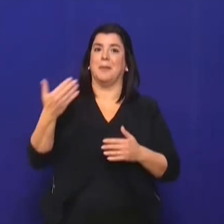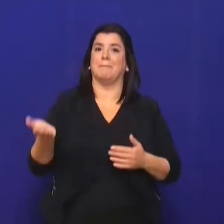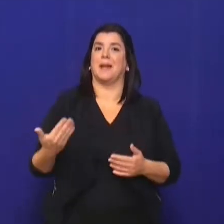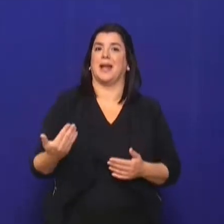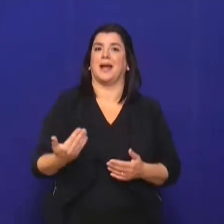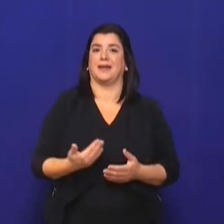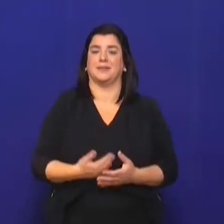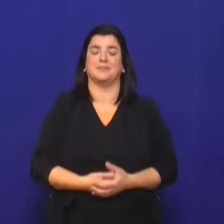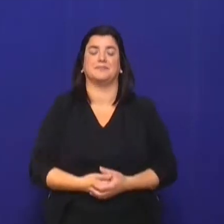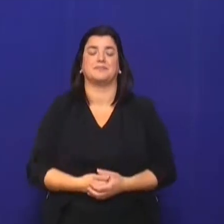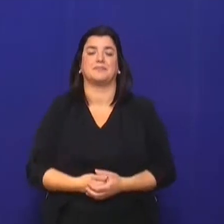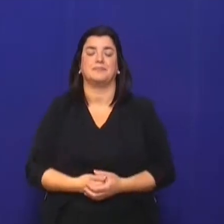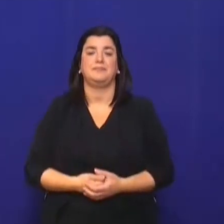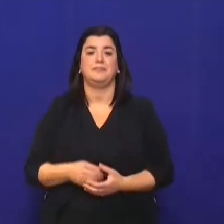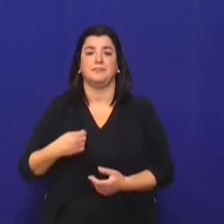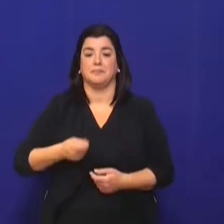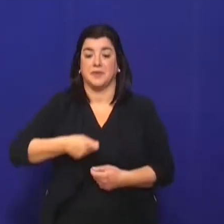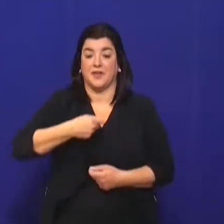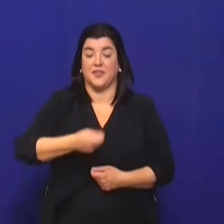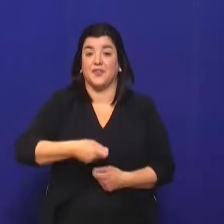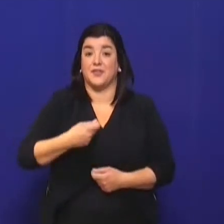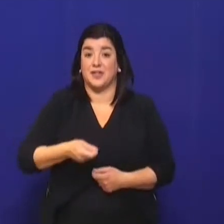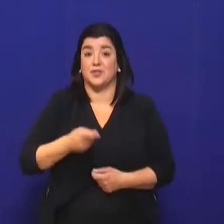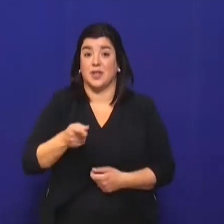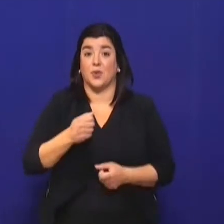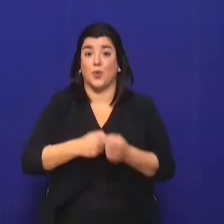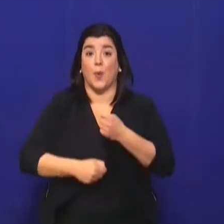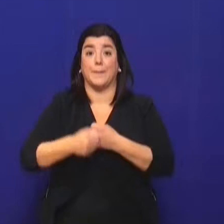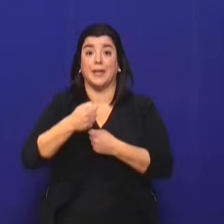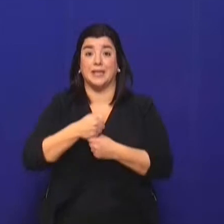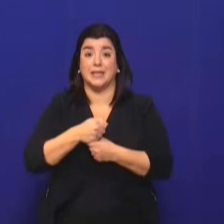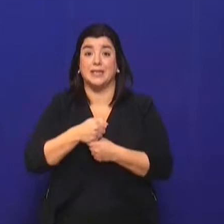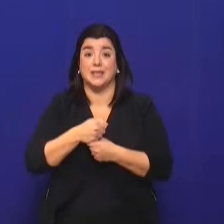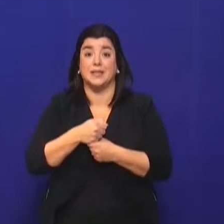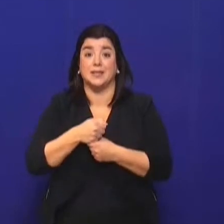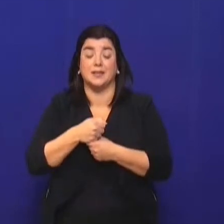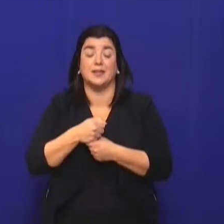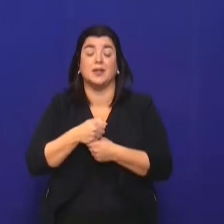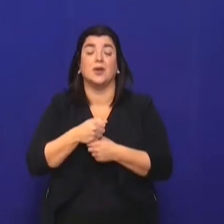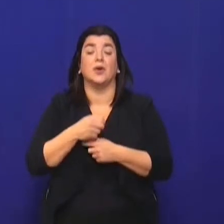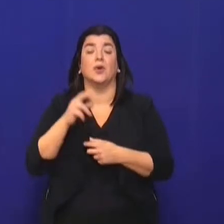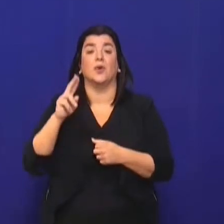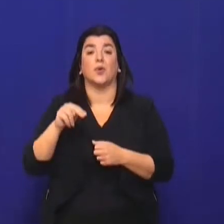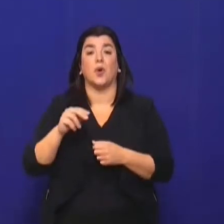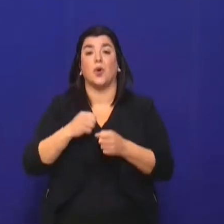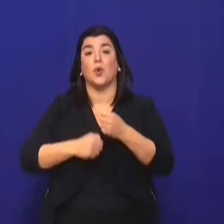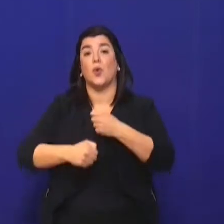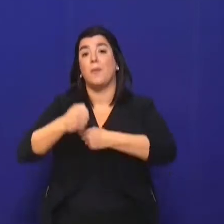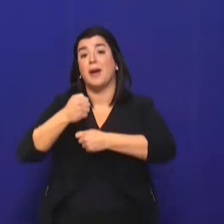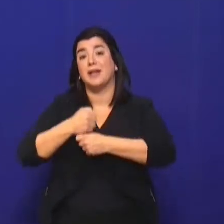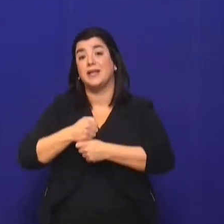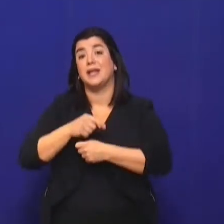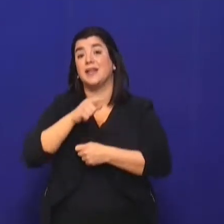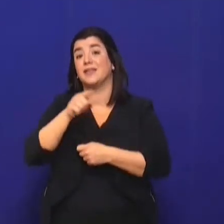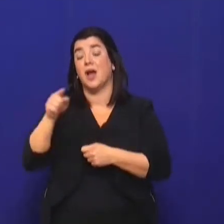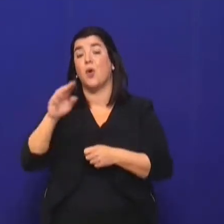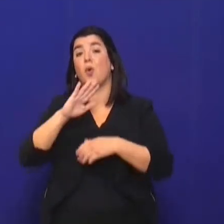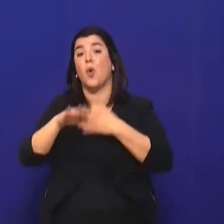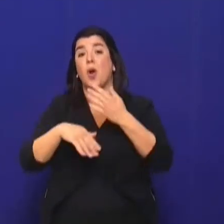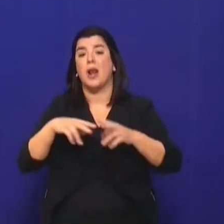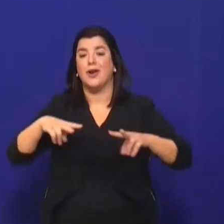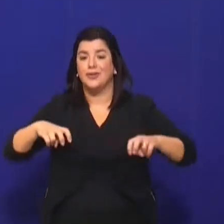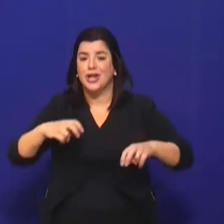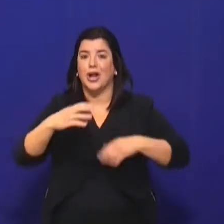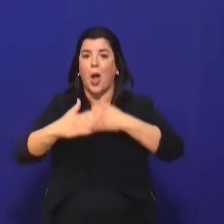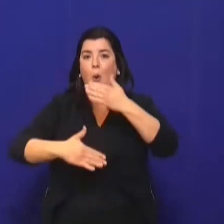li bl-investimenti li saru f'dawn il-kumpaniji u anka li inti għandek il-kumpaniji kollha huma qegħdin jibqgħu jagħmlu